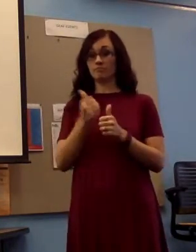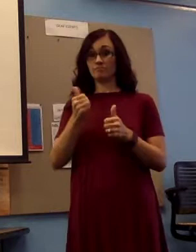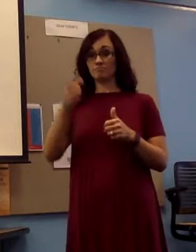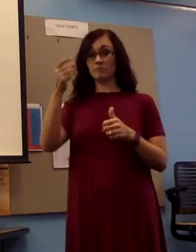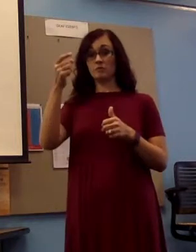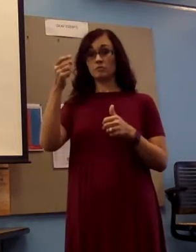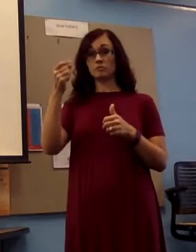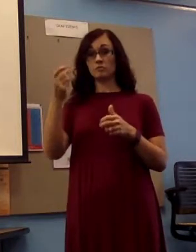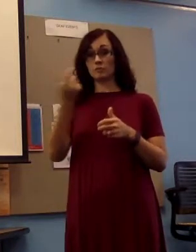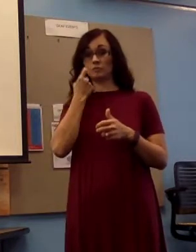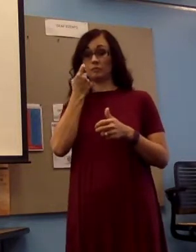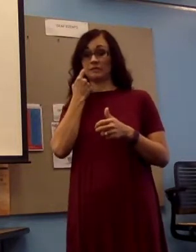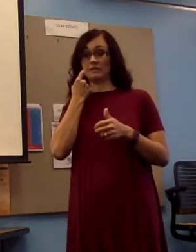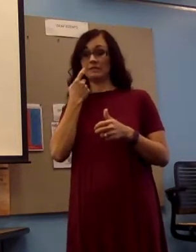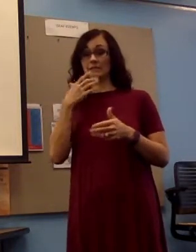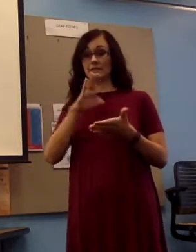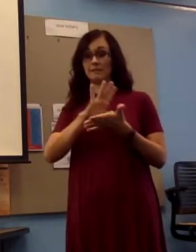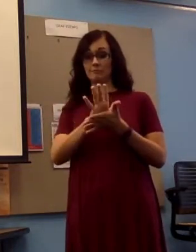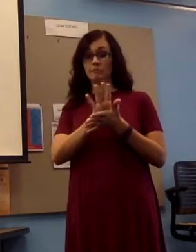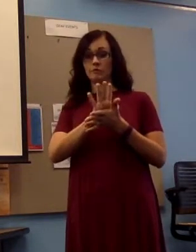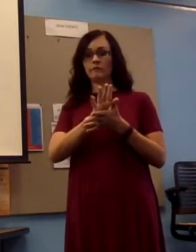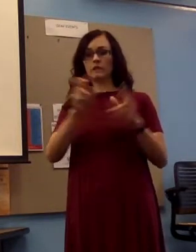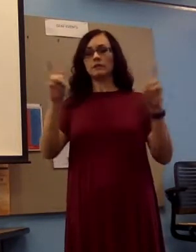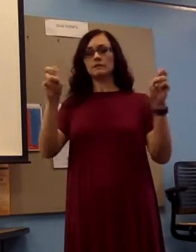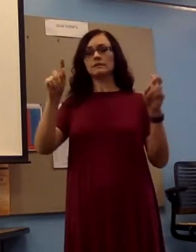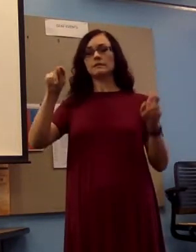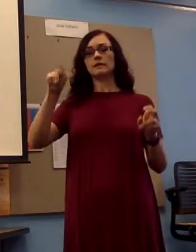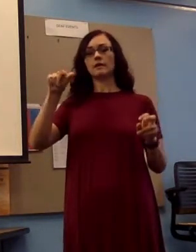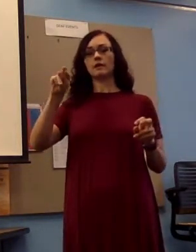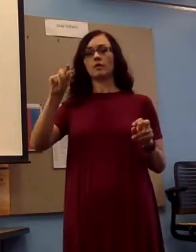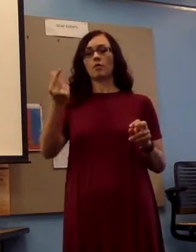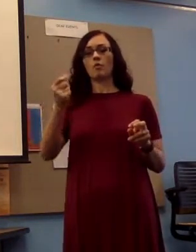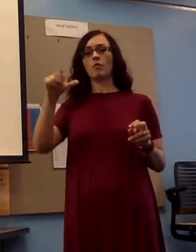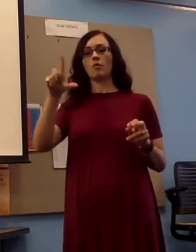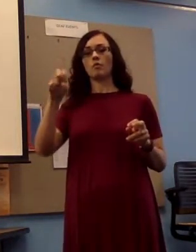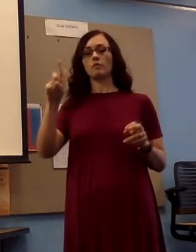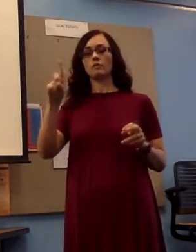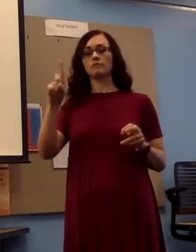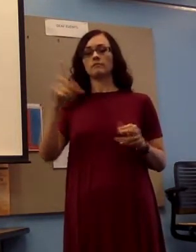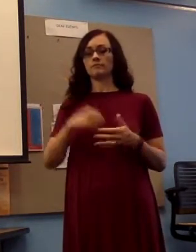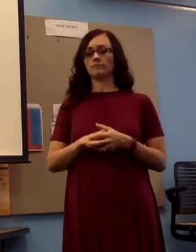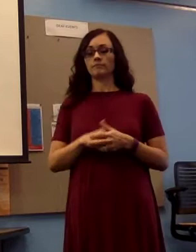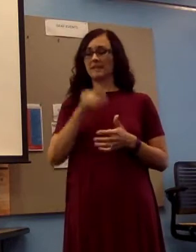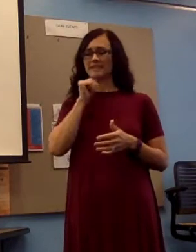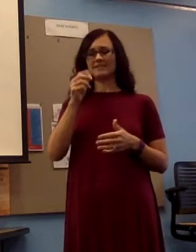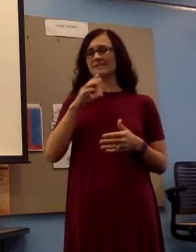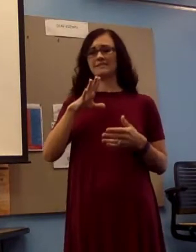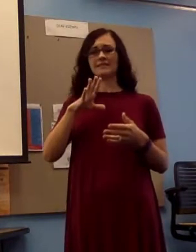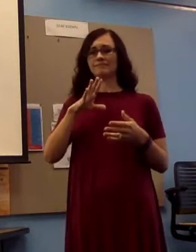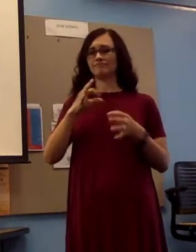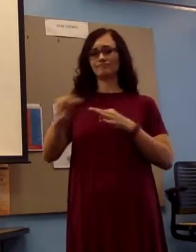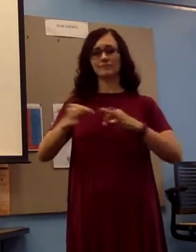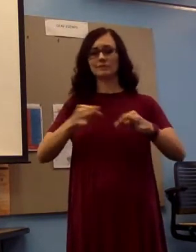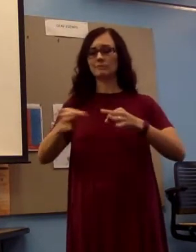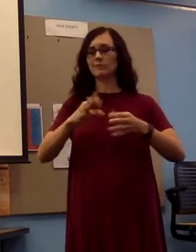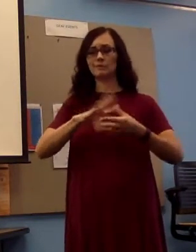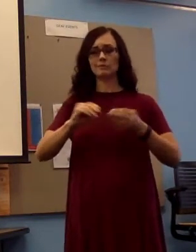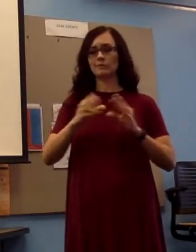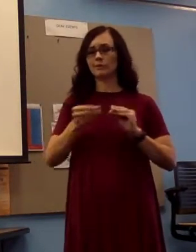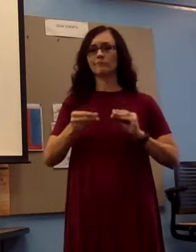of was Disney's Tangled. And so I'm not going to explain the story. Most of us already know the story, so I'm just going to give you like a few differences